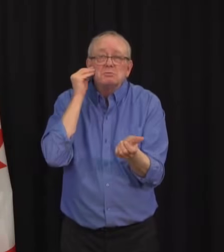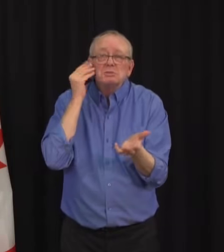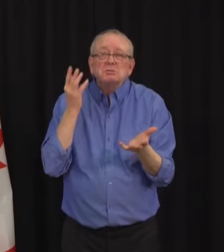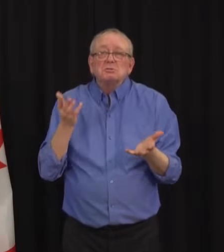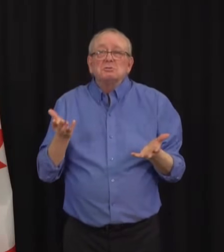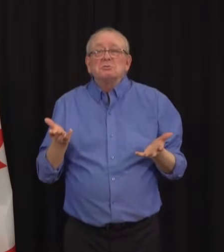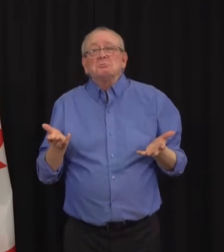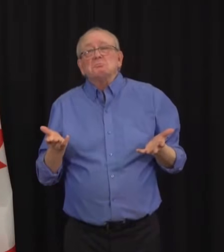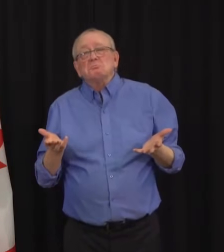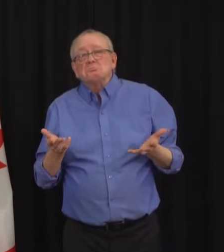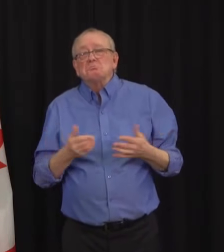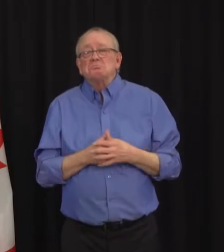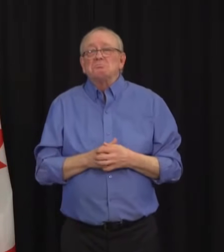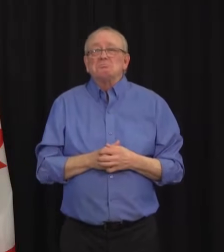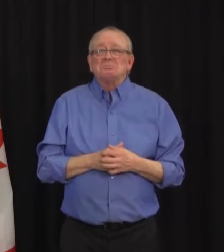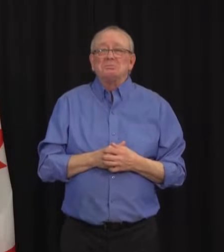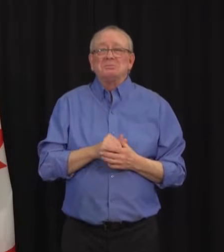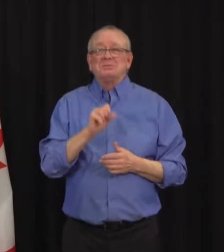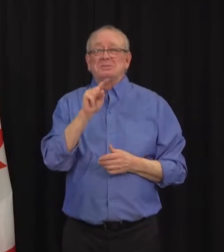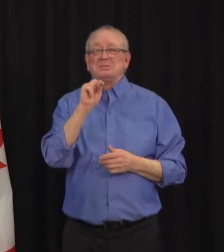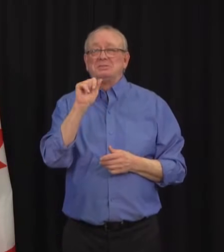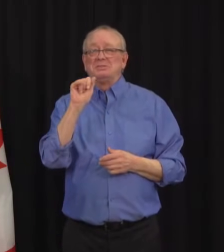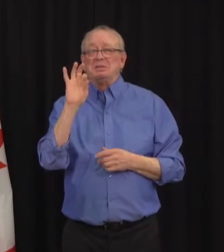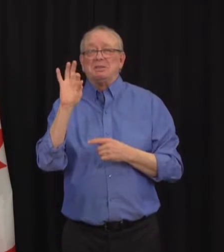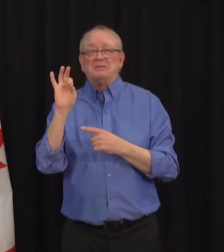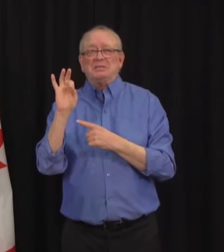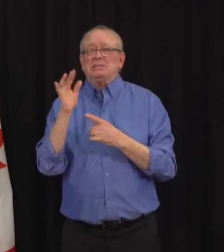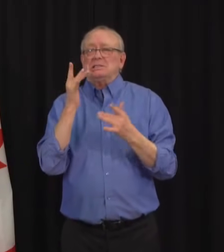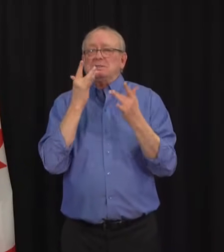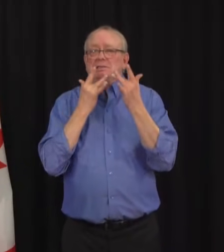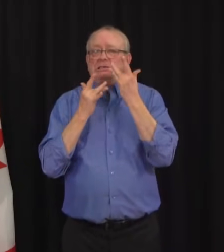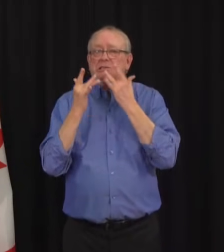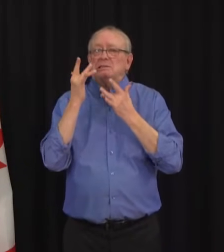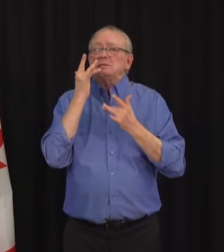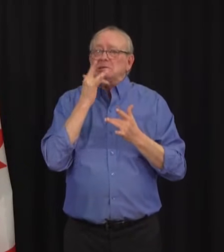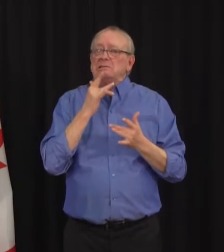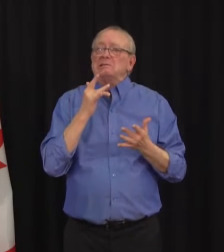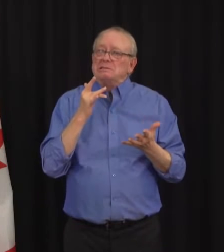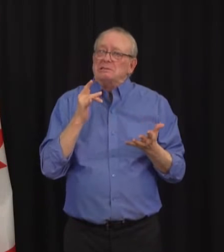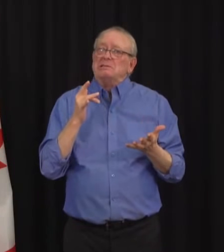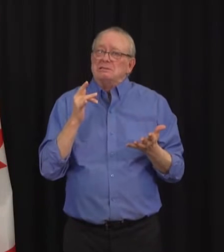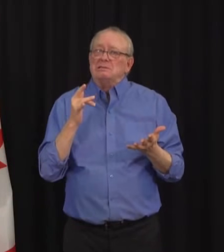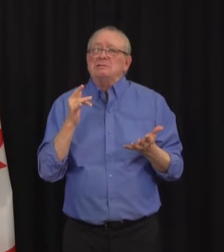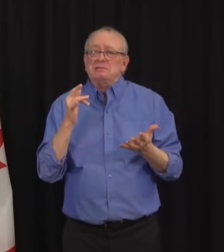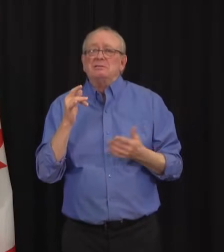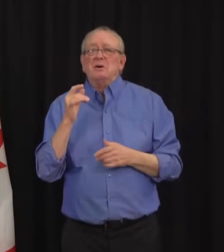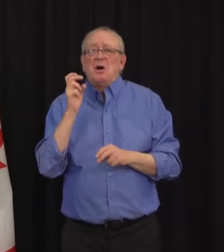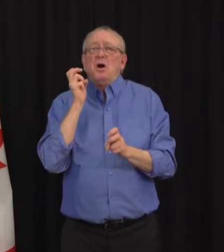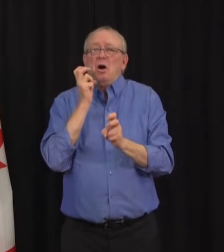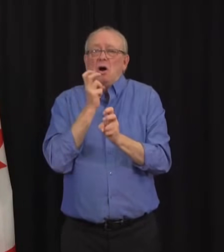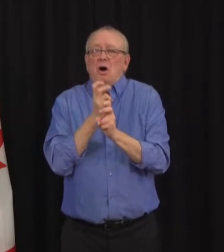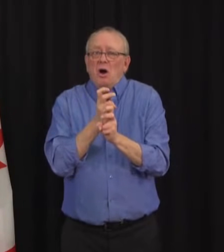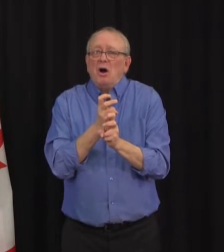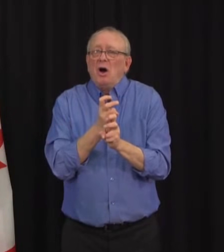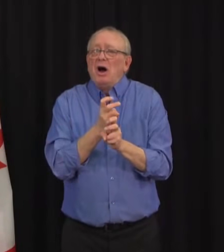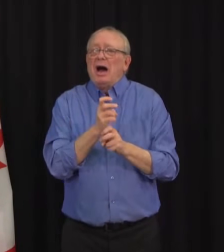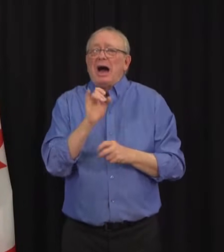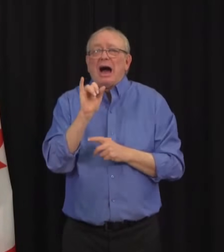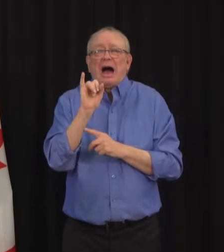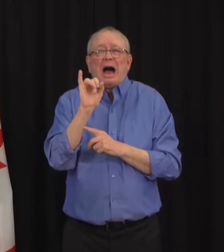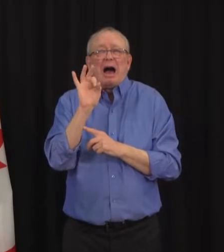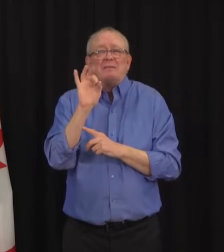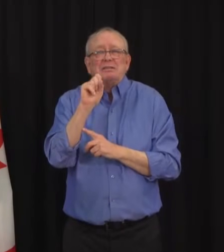being able to meet the demand, especially when sites experience outbreaks, is part of one of the